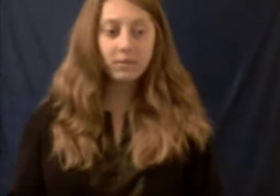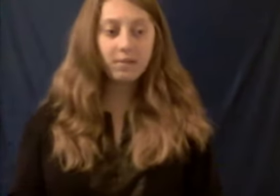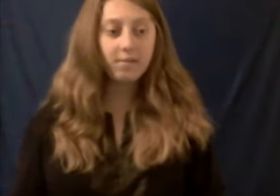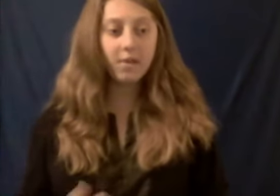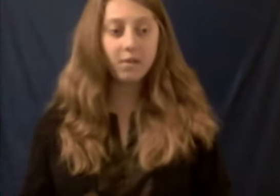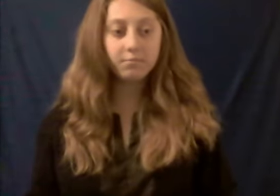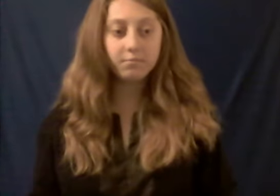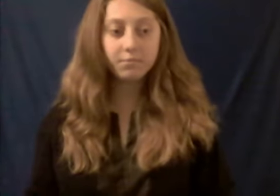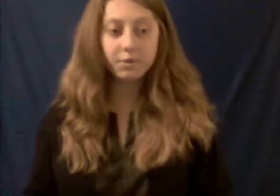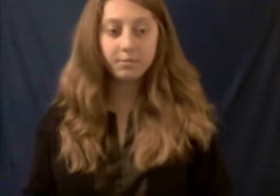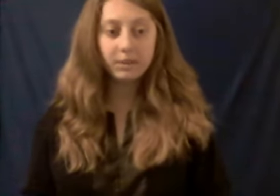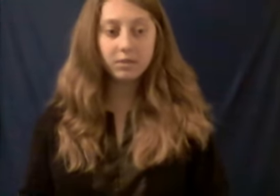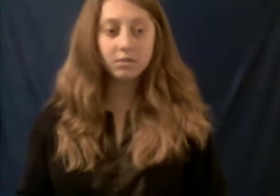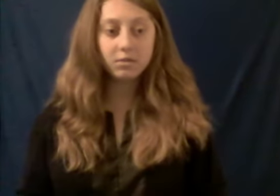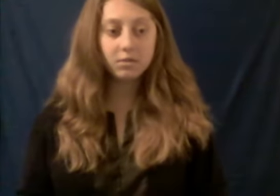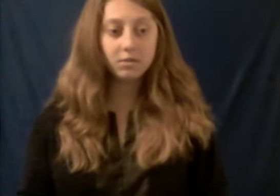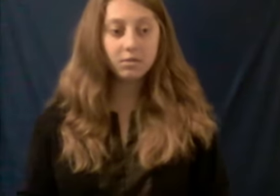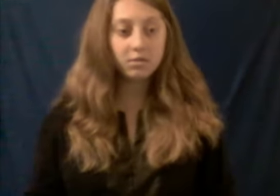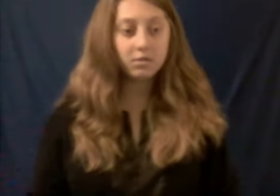It's not permanent.